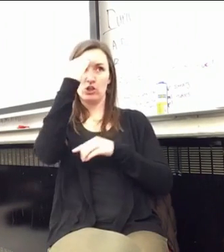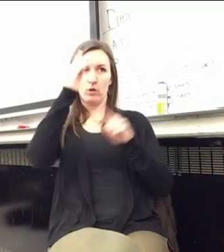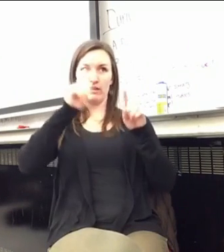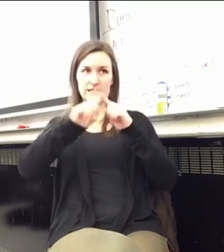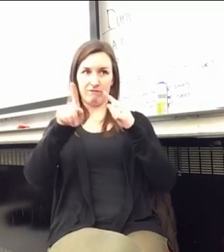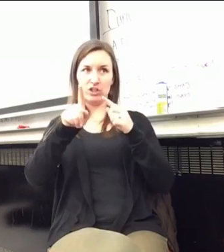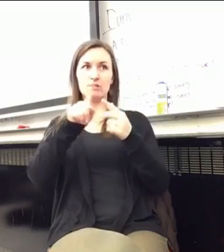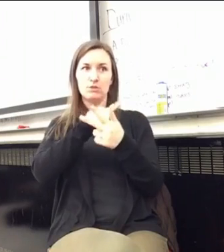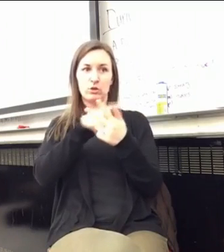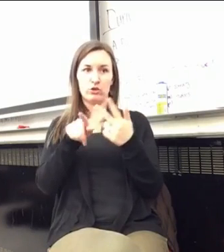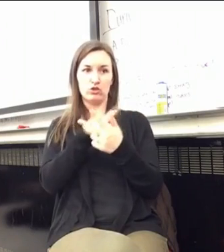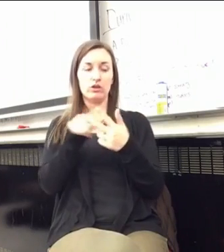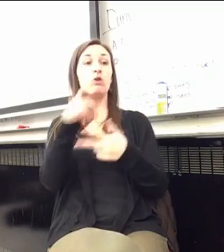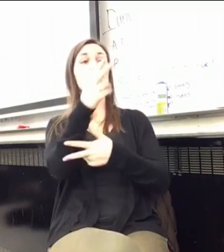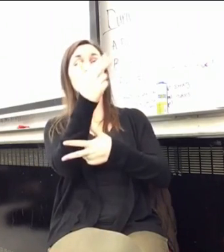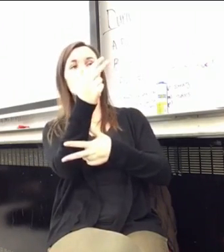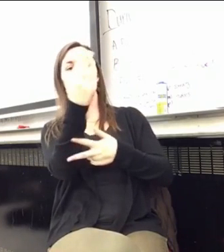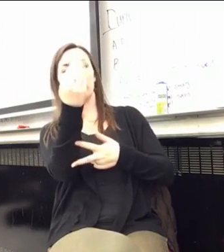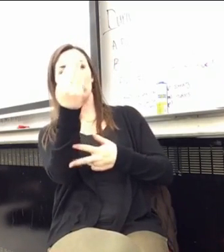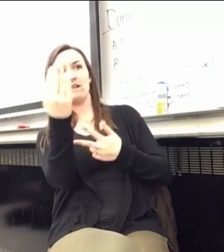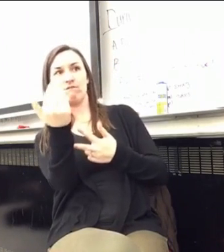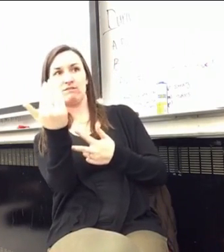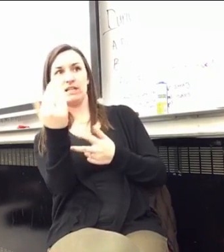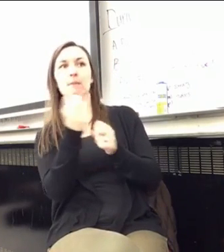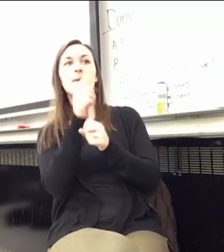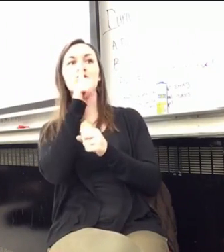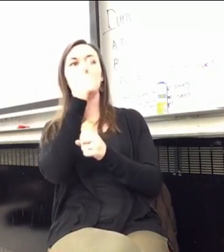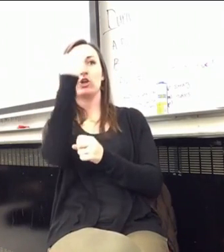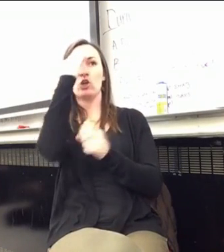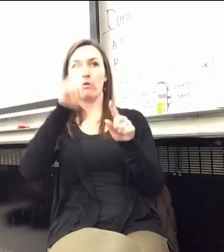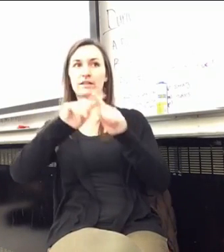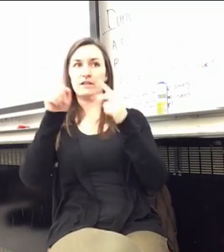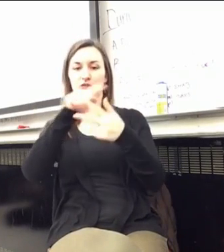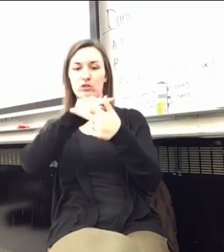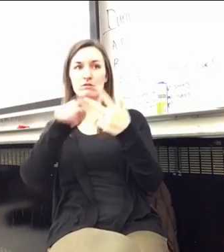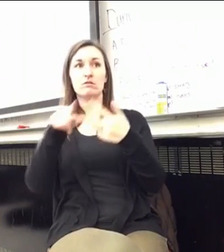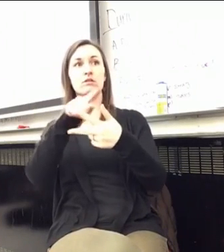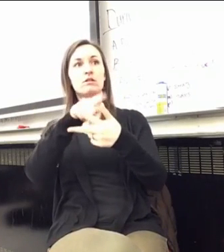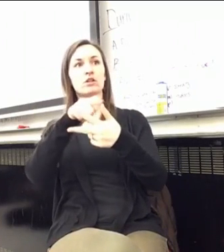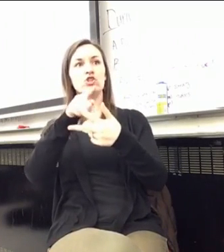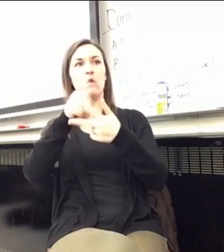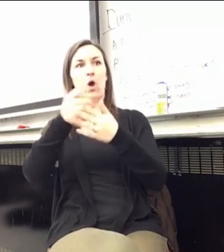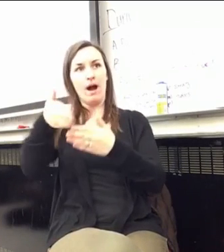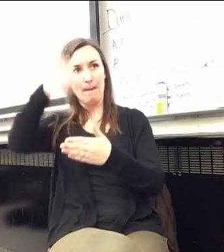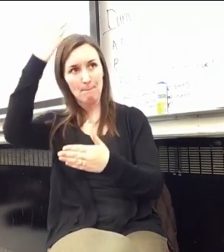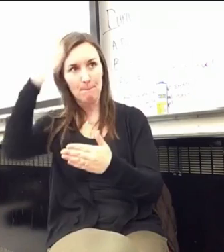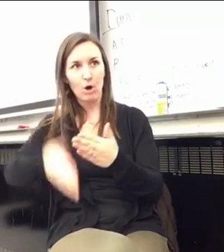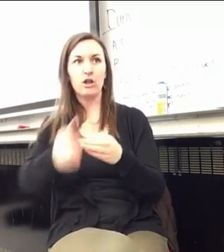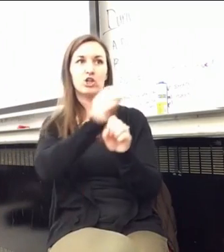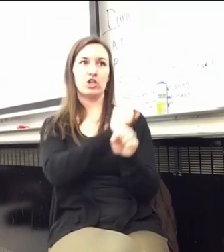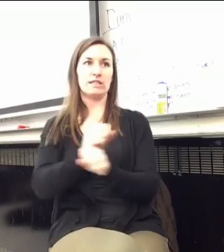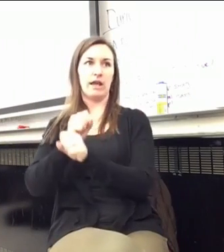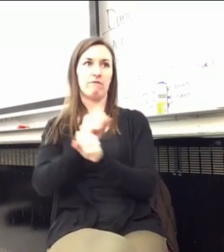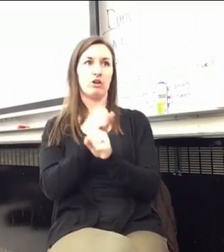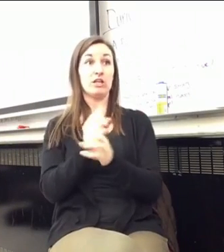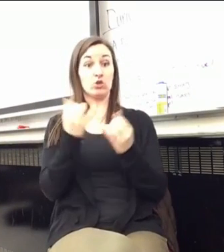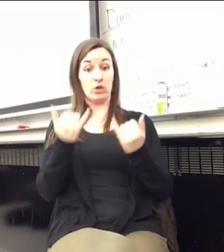So the 13th Amendment, if you will highlight, abolishes slavery. Slavery is now illegal in the United